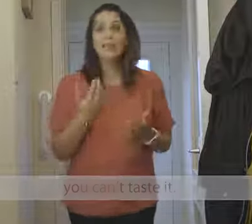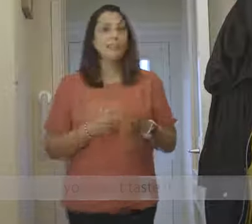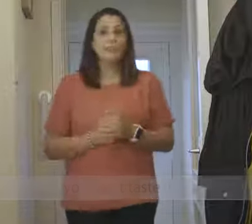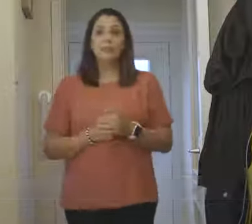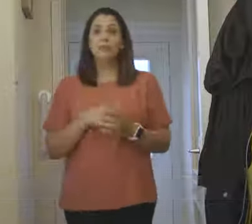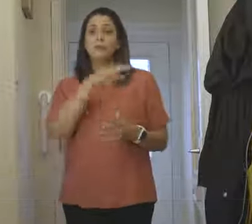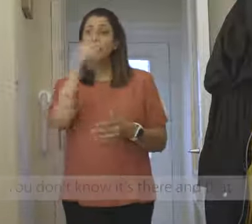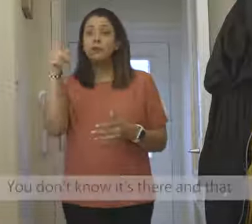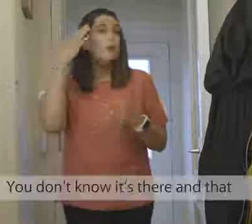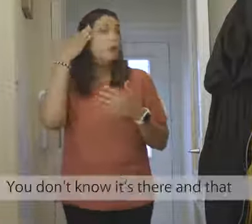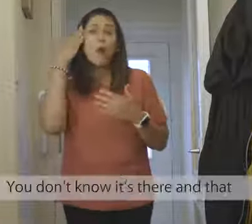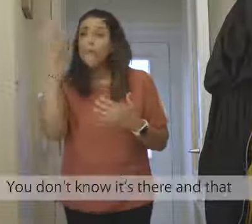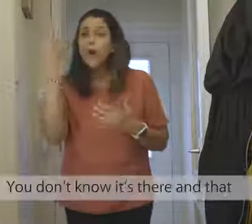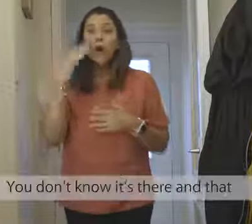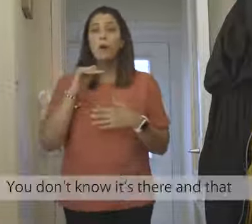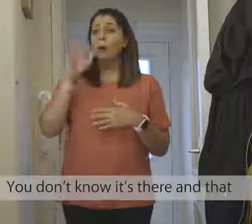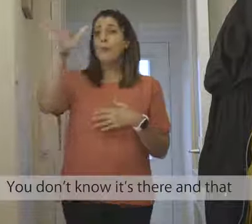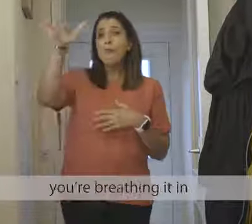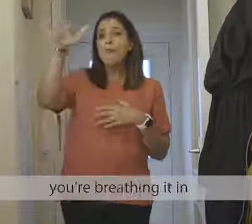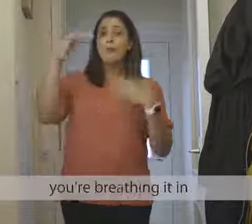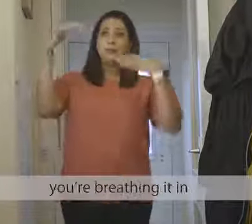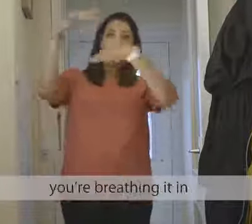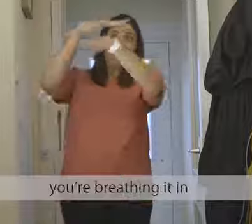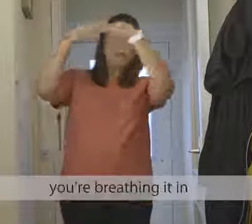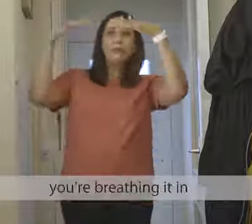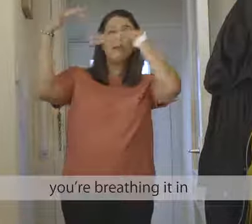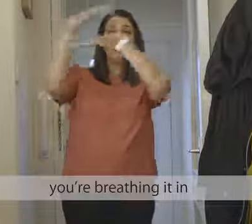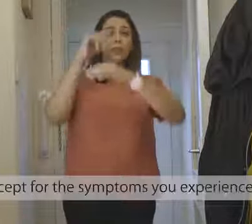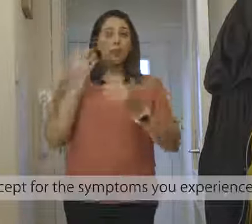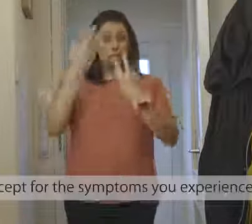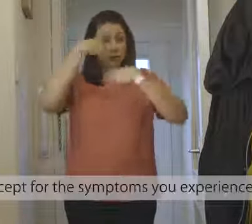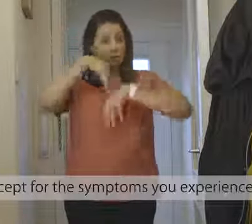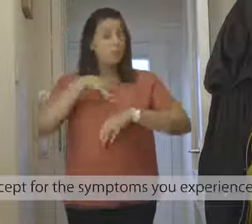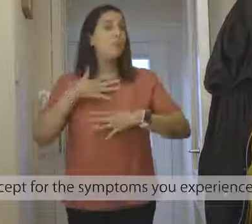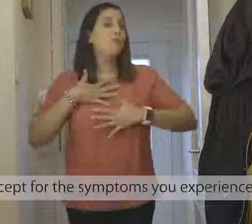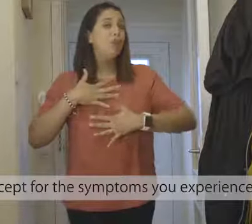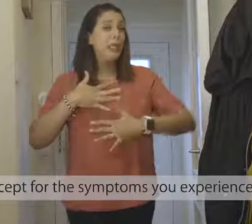it. You don't know it's there and that you're breathing it in, except from the symptoms you experience.